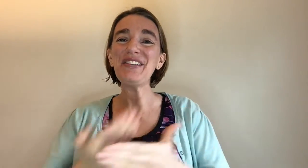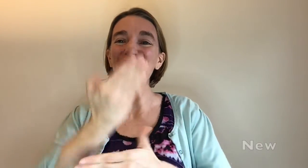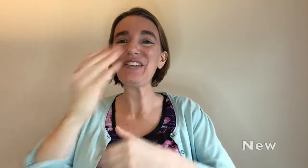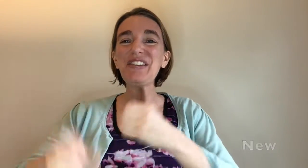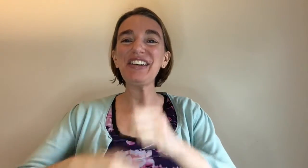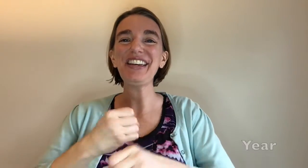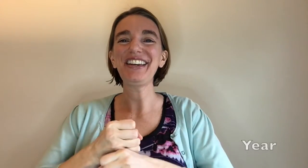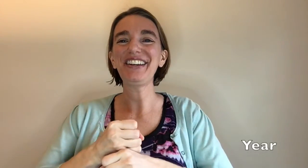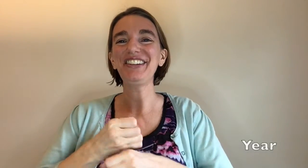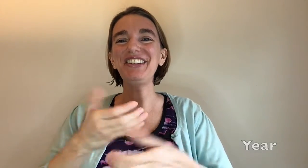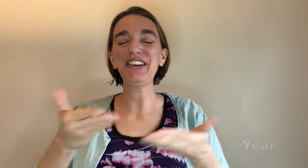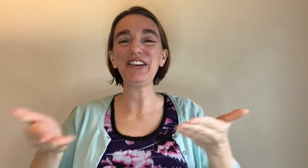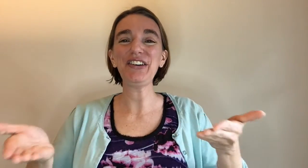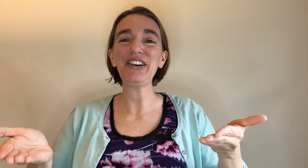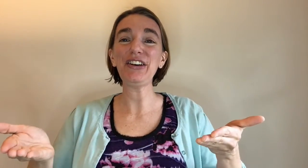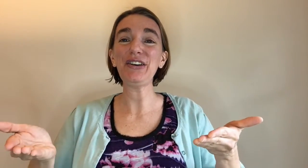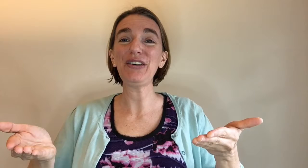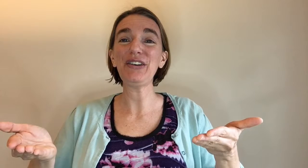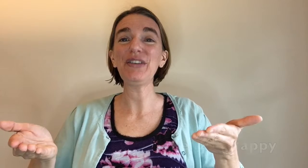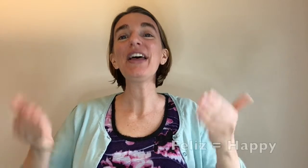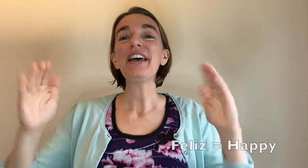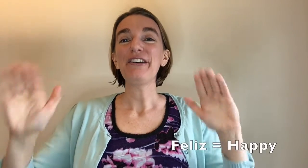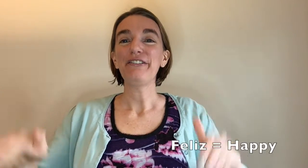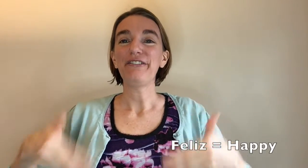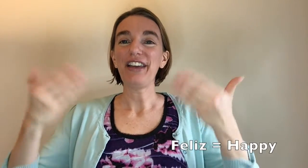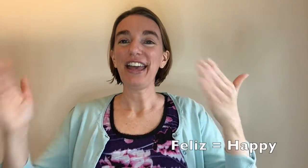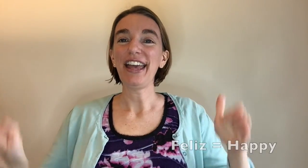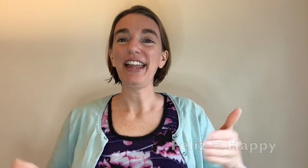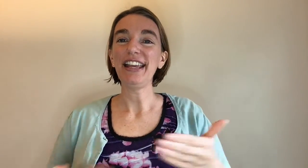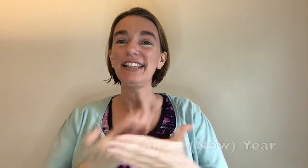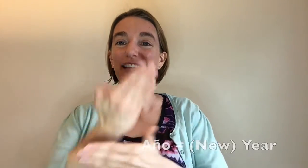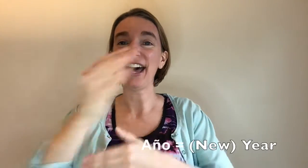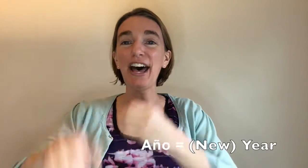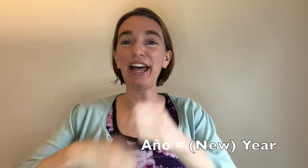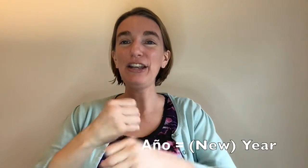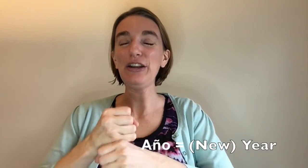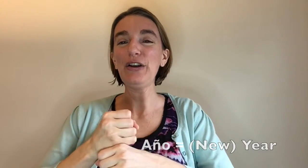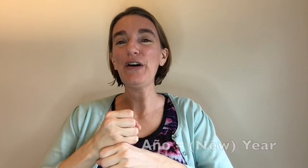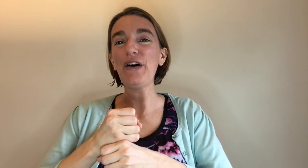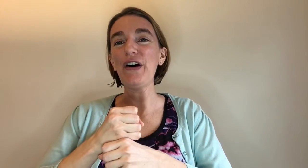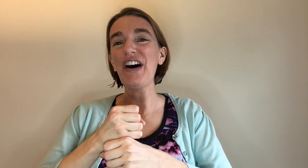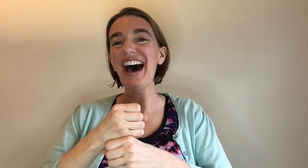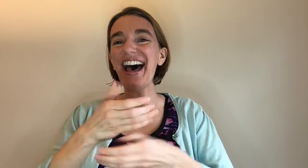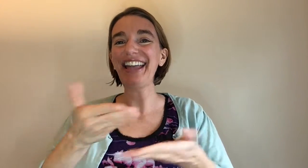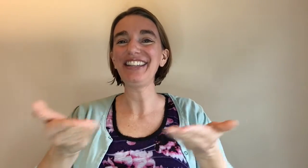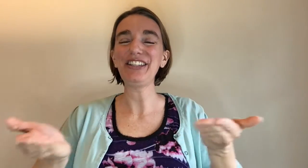New Year to you. Feliz año a tu.